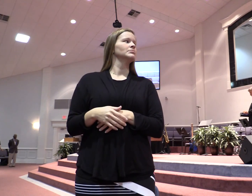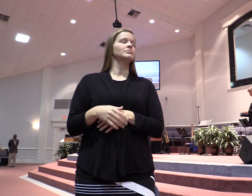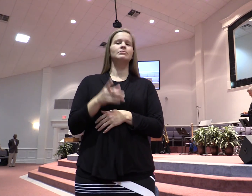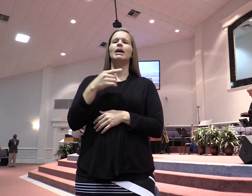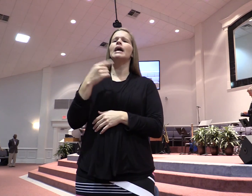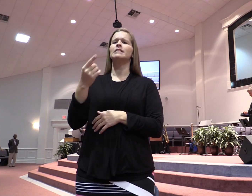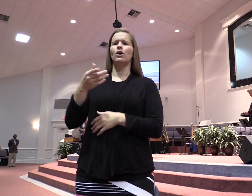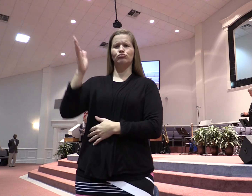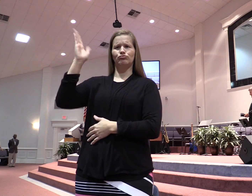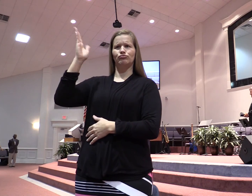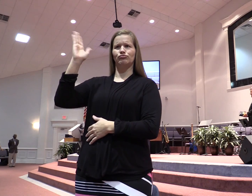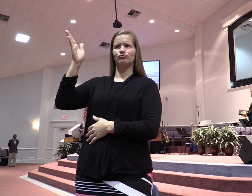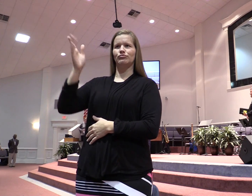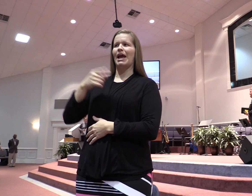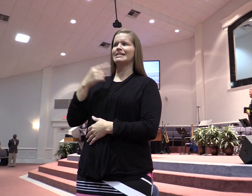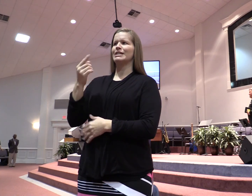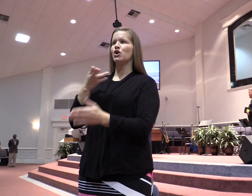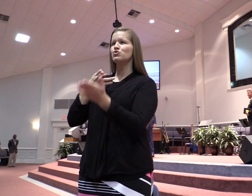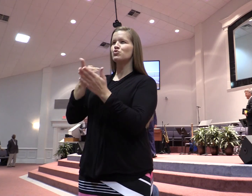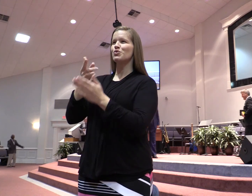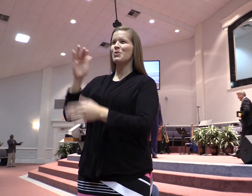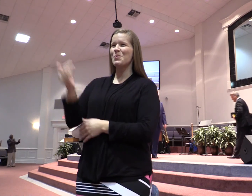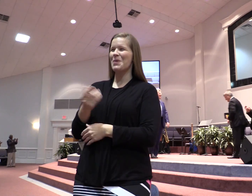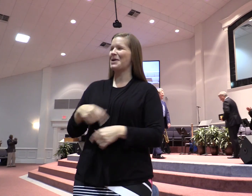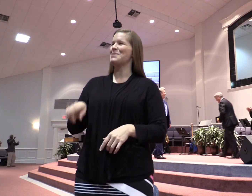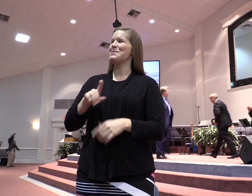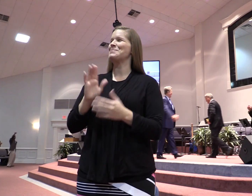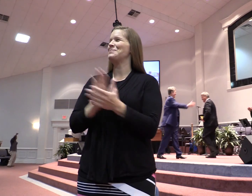be. So he's going to tell you how it ought to be. Welcome him, will you?